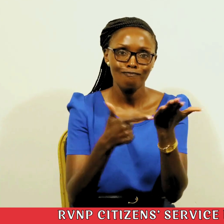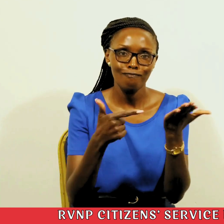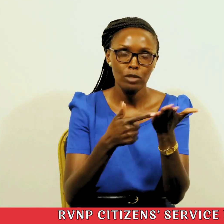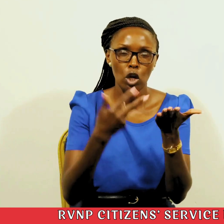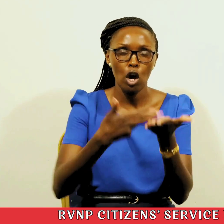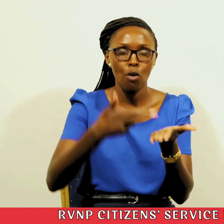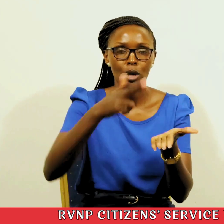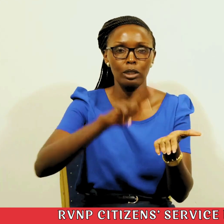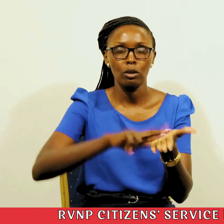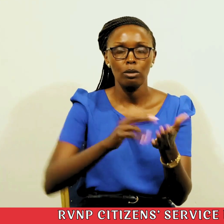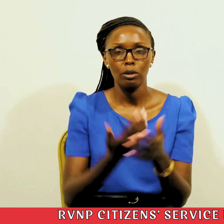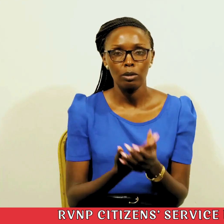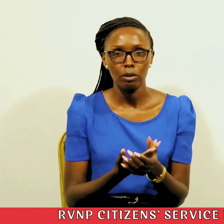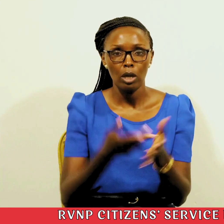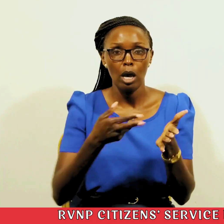The requirements are